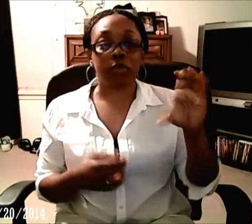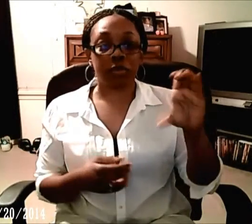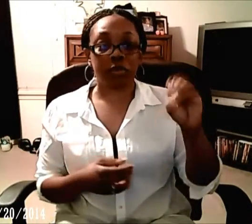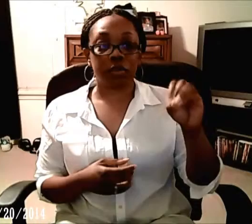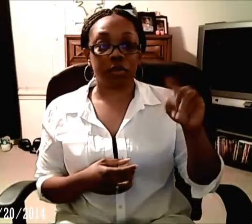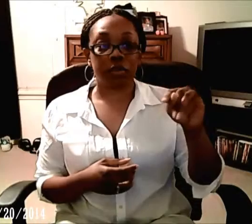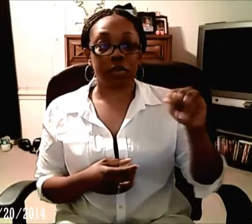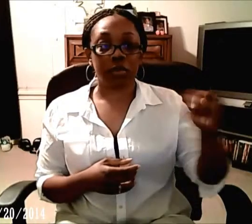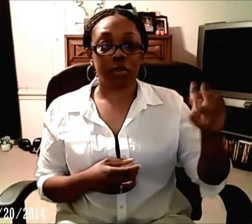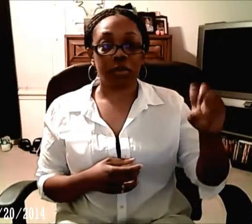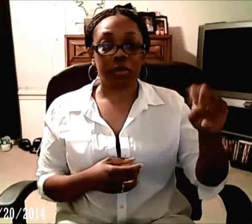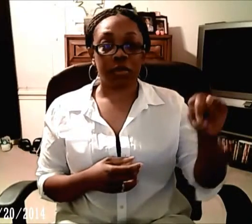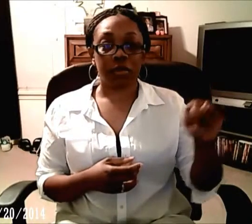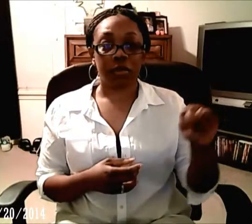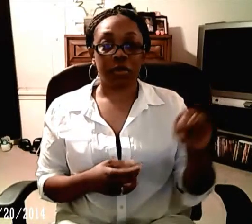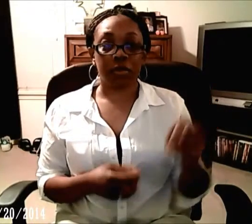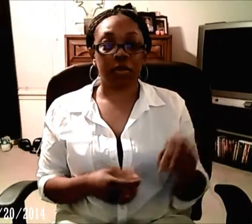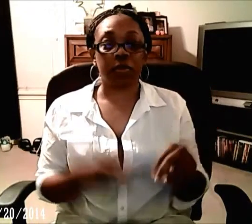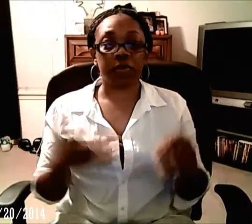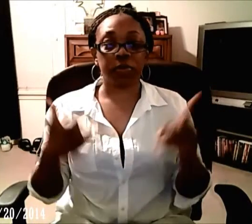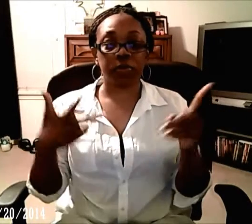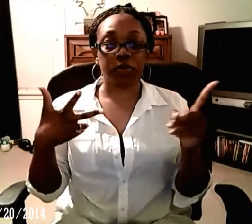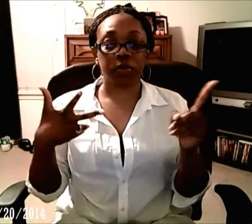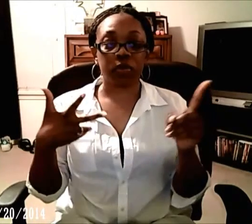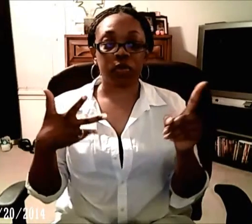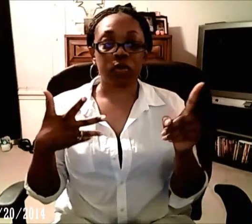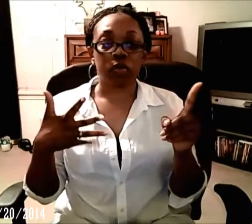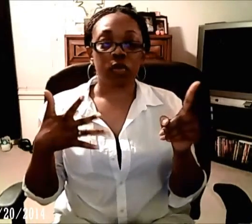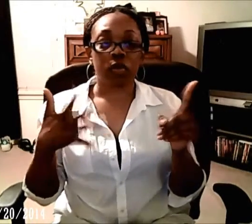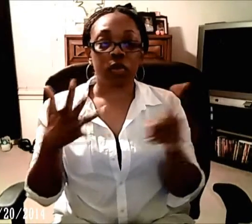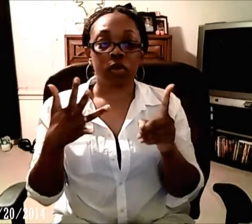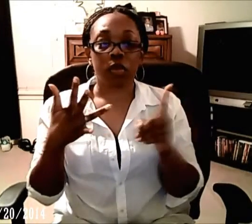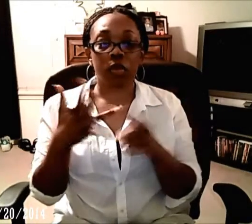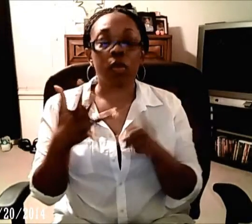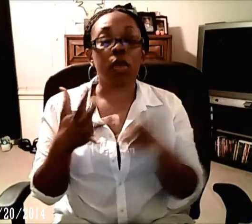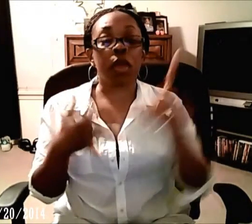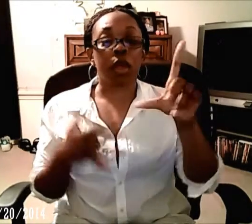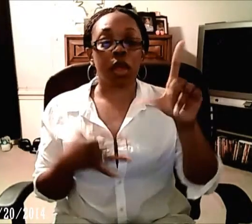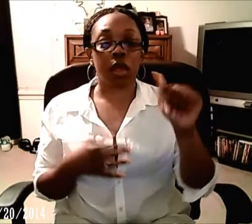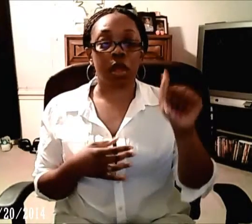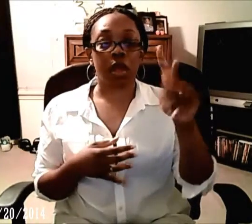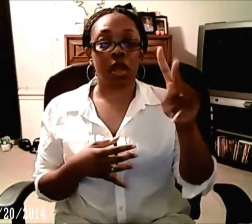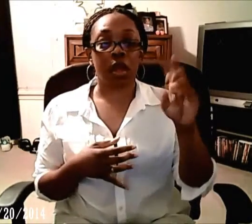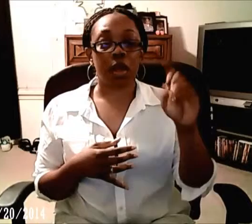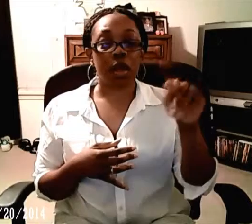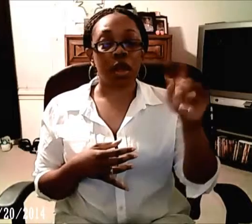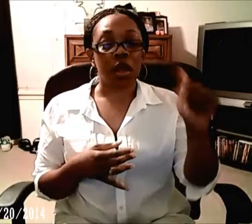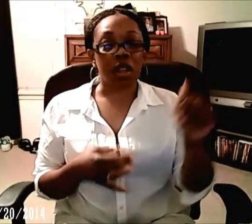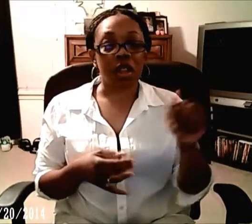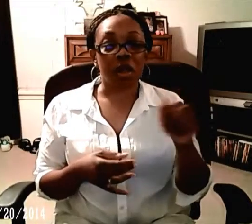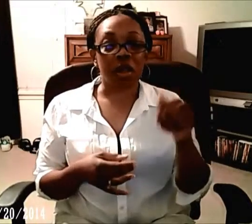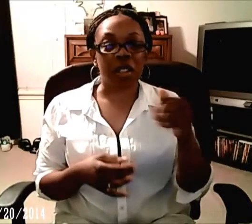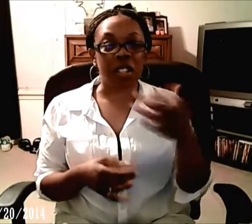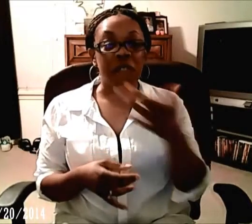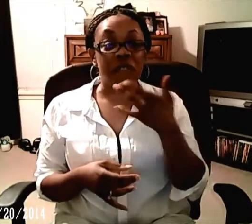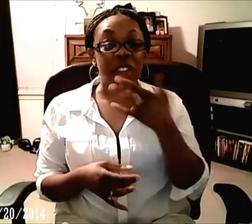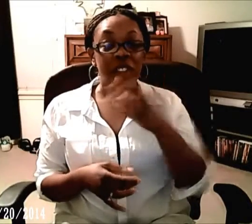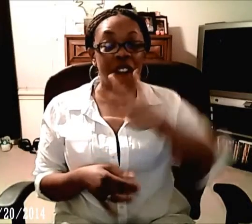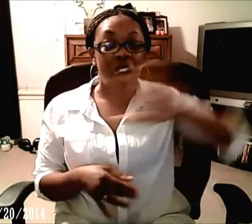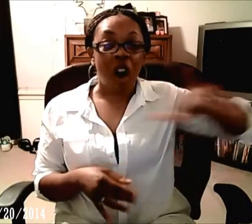lot of kids because everything is buffalo, buffalo, buffalo. They're nomadic, so they follow the herd. Their homes